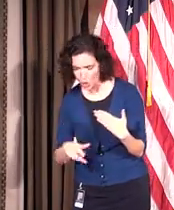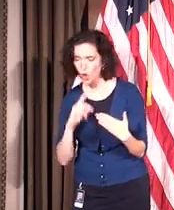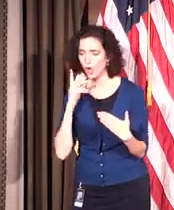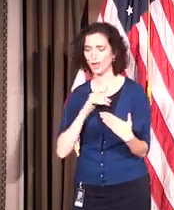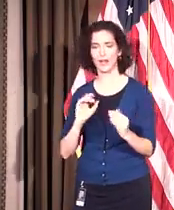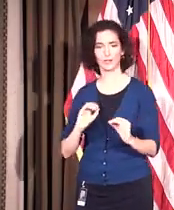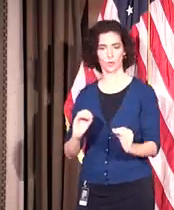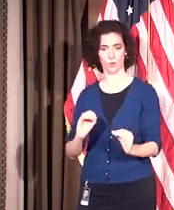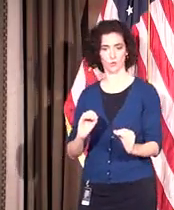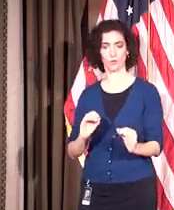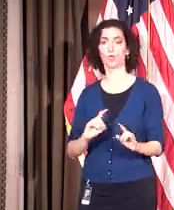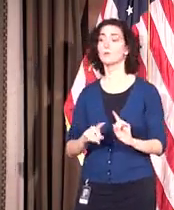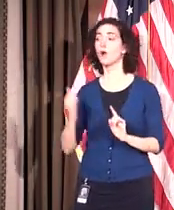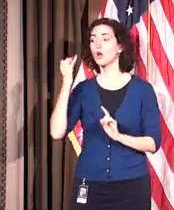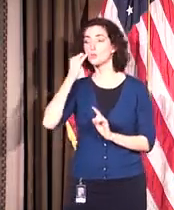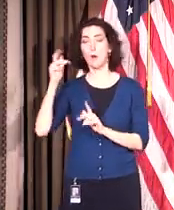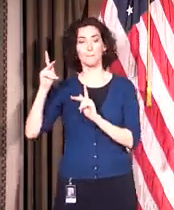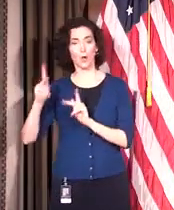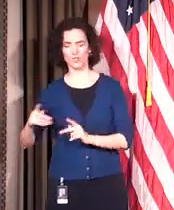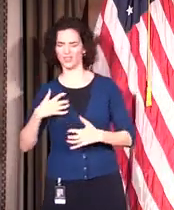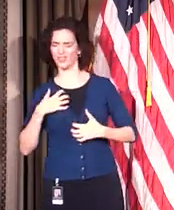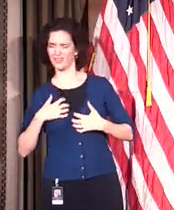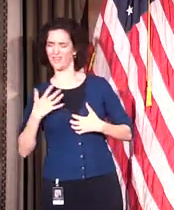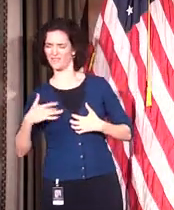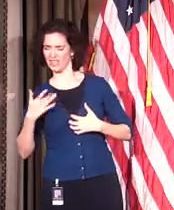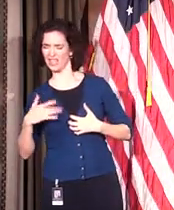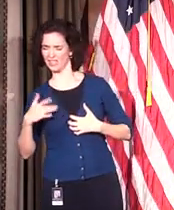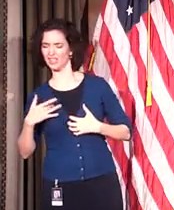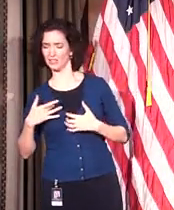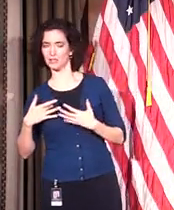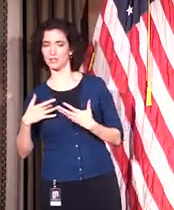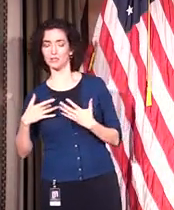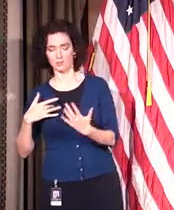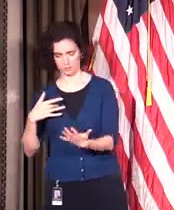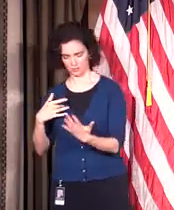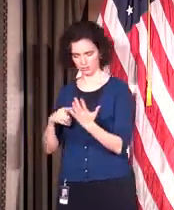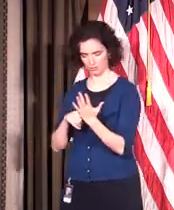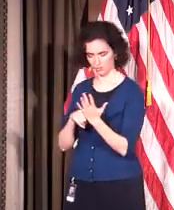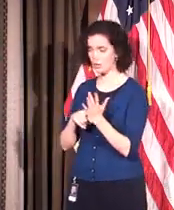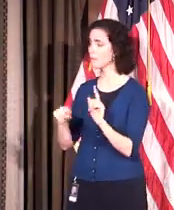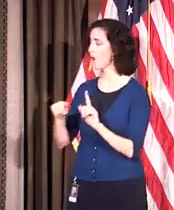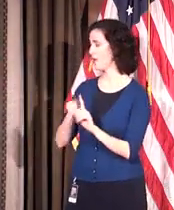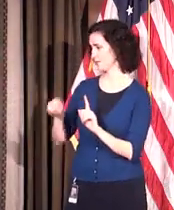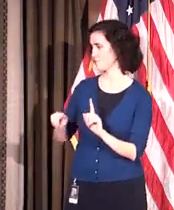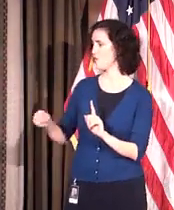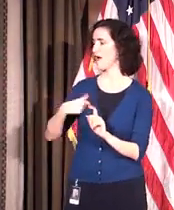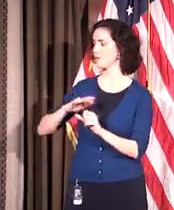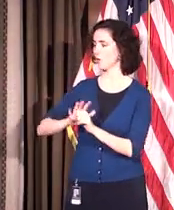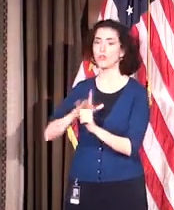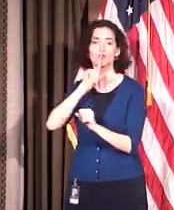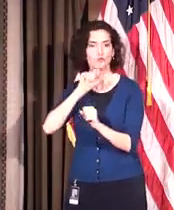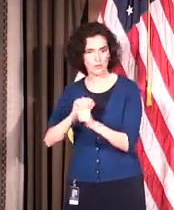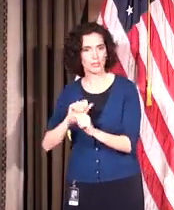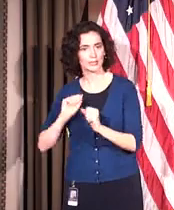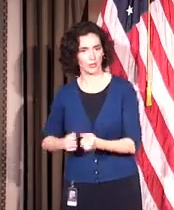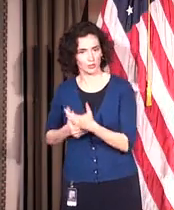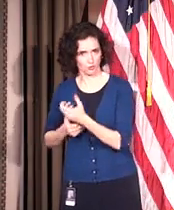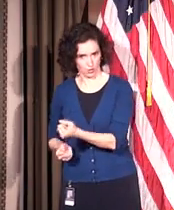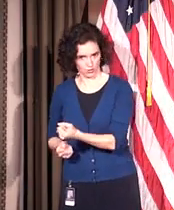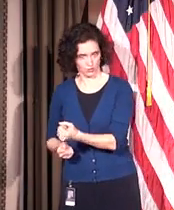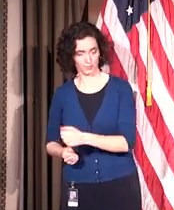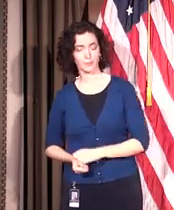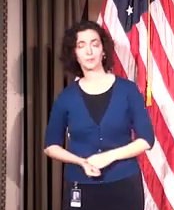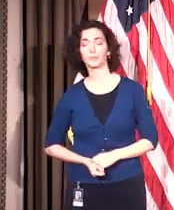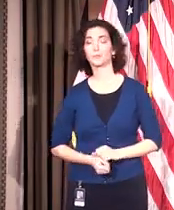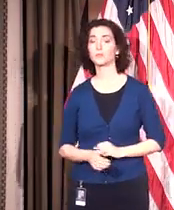individual is symptomatic, it really, in all likelihood, means that that's an actual case of COVID. How long have we been using the